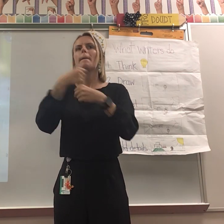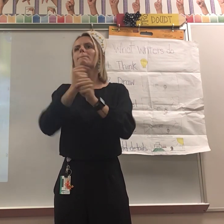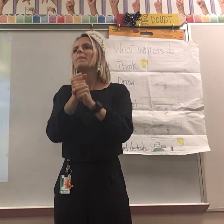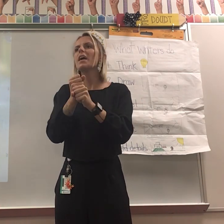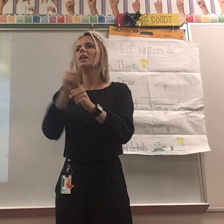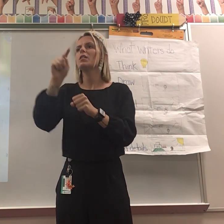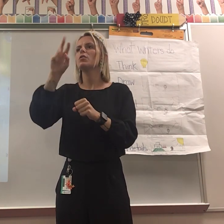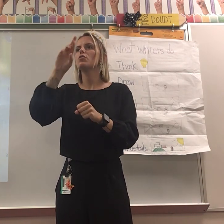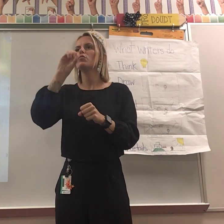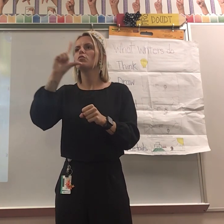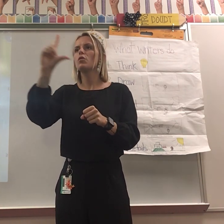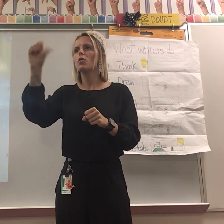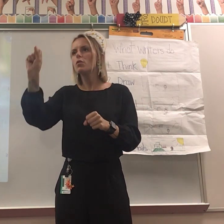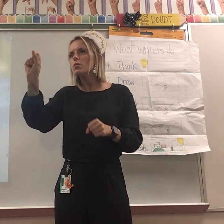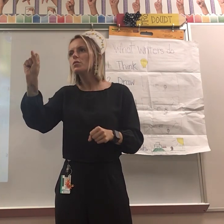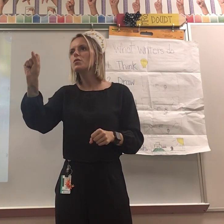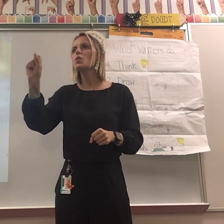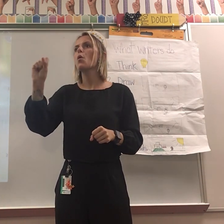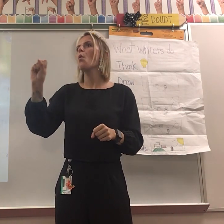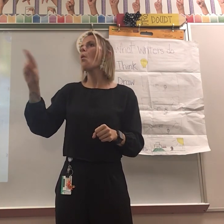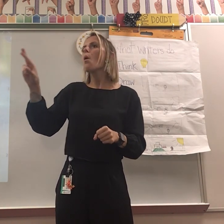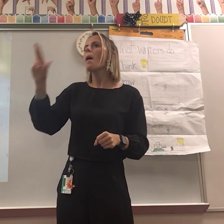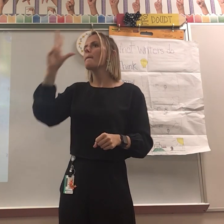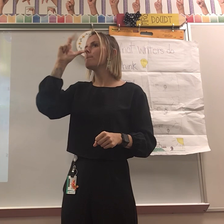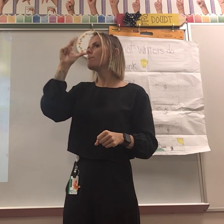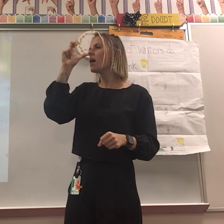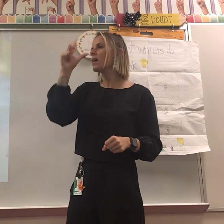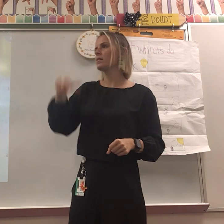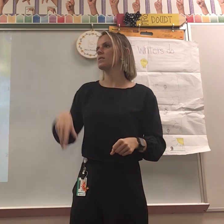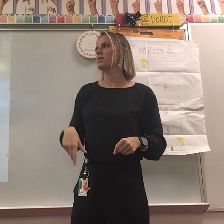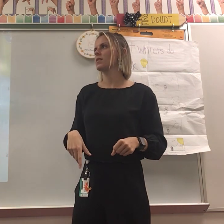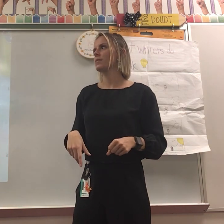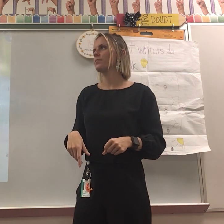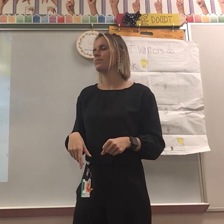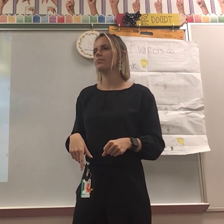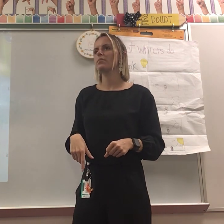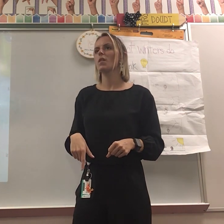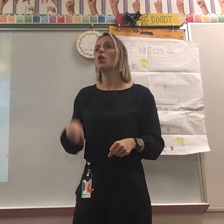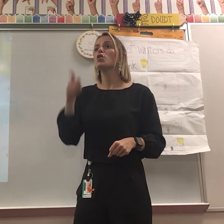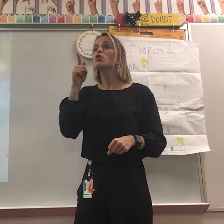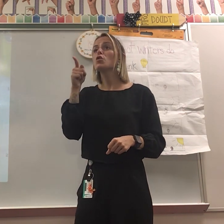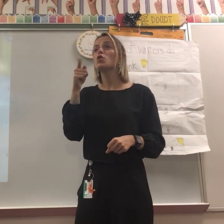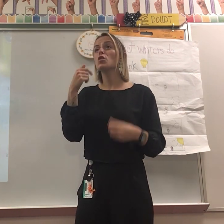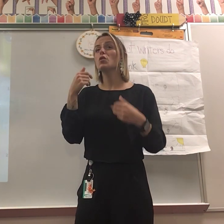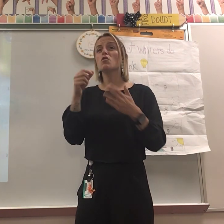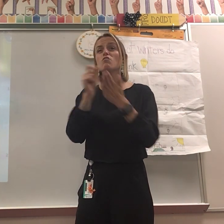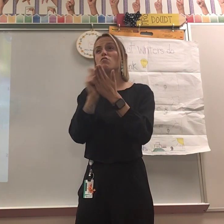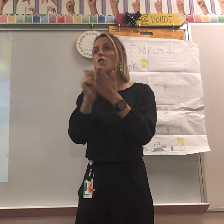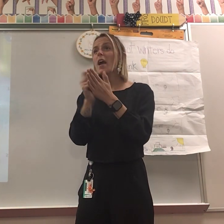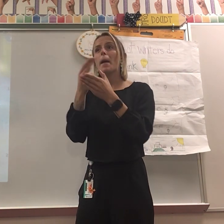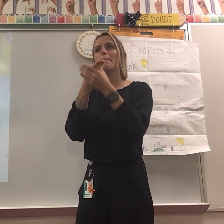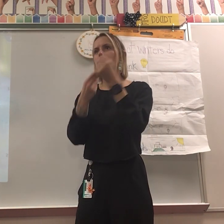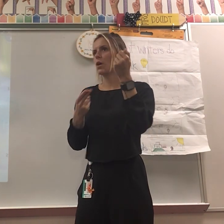say the author said, and then pull out their words and put them down. Make sense? A little